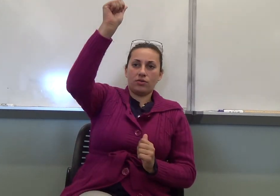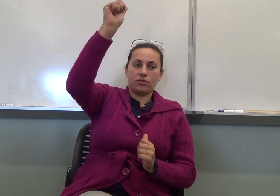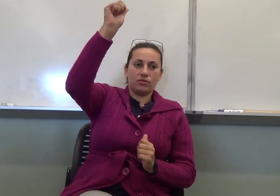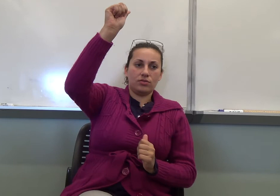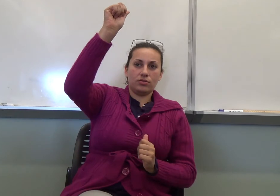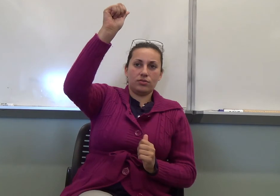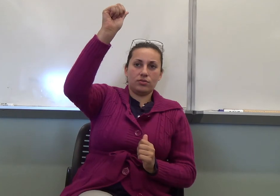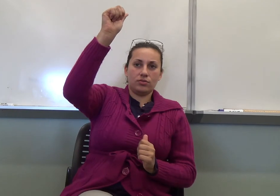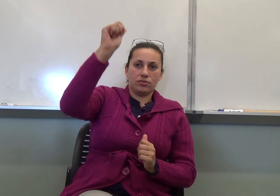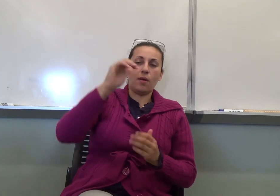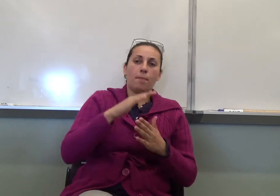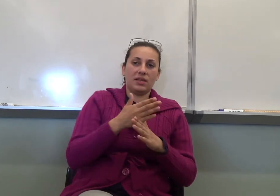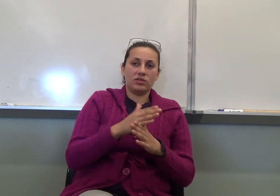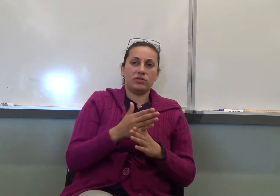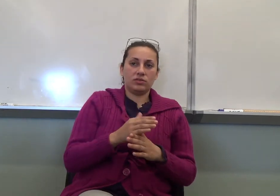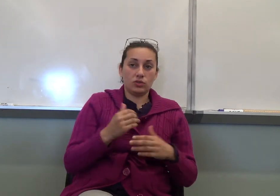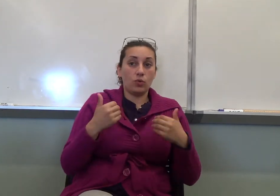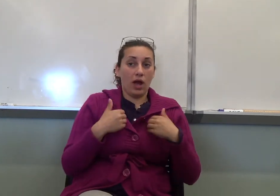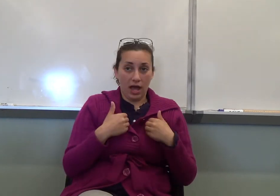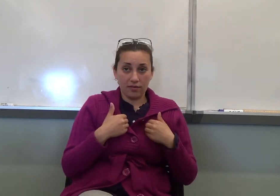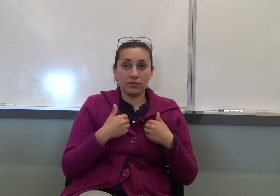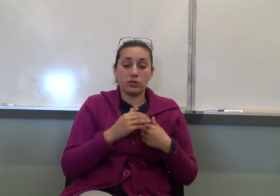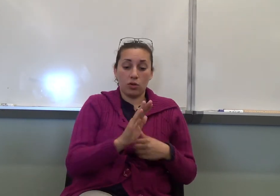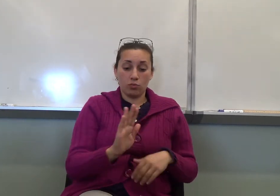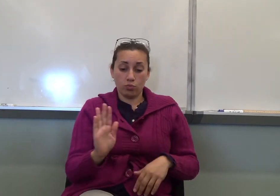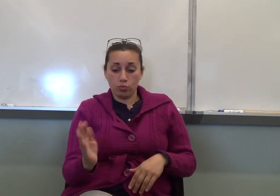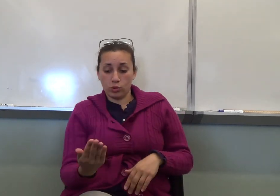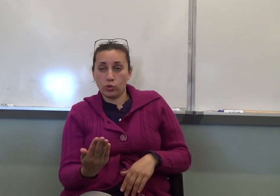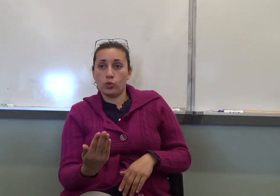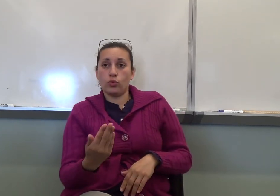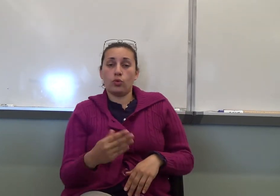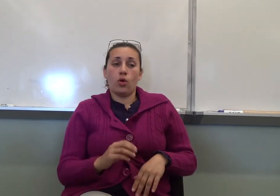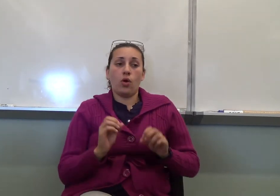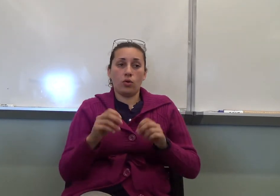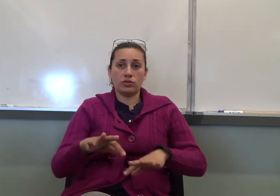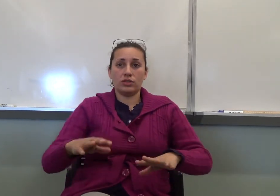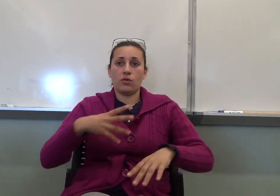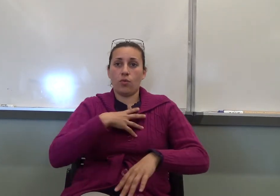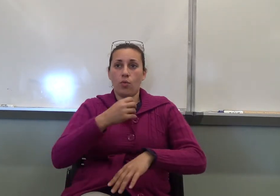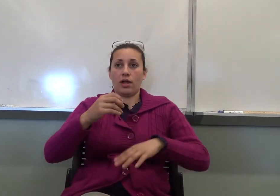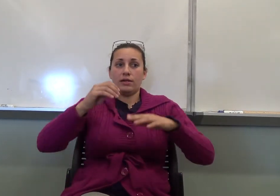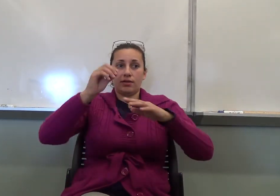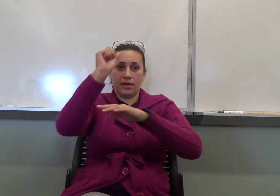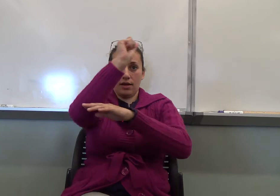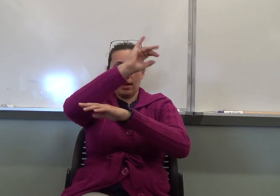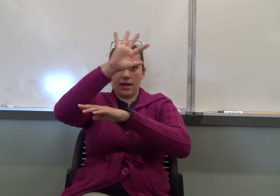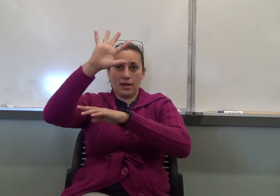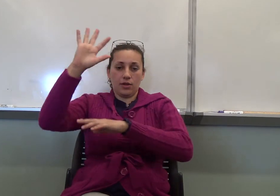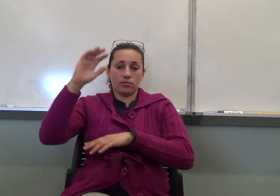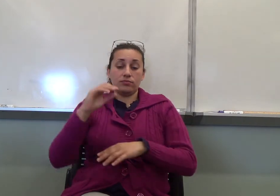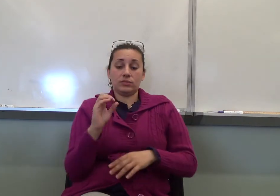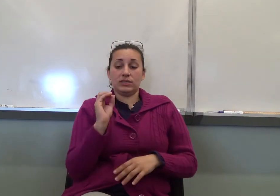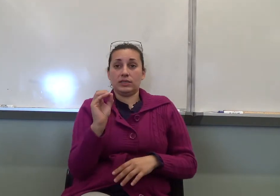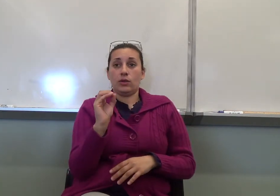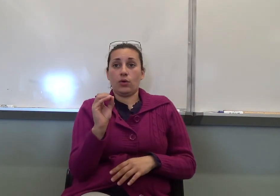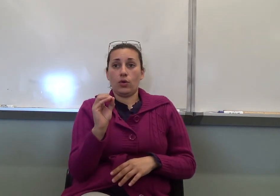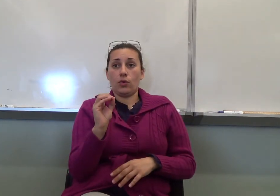You got the blue for the ocean and the white above for the air. The 0 is right at sea level. Okay? Now that's